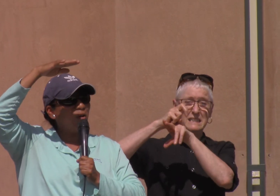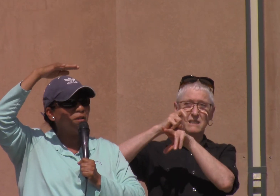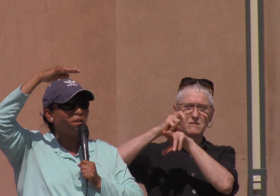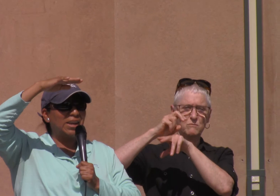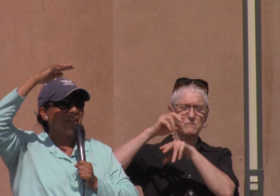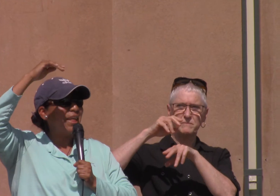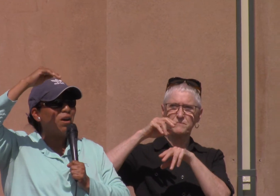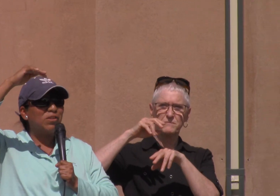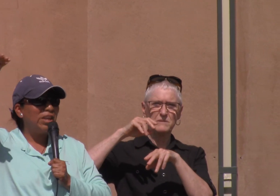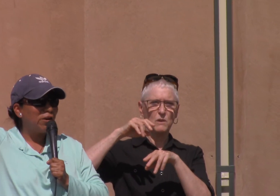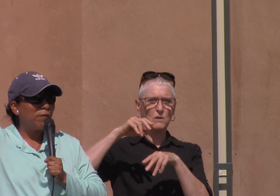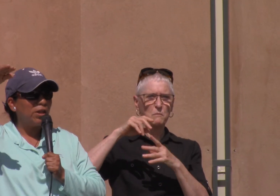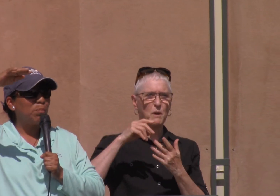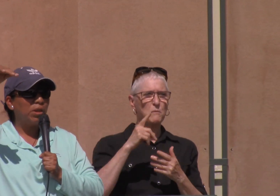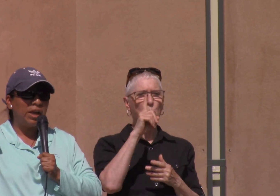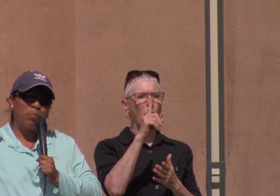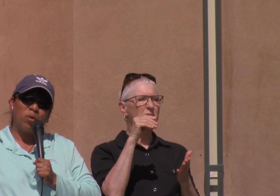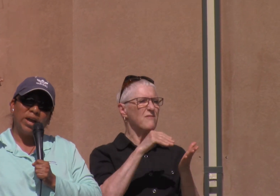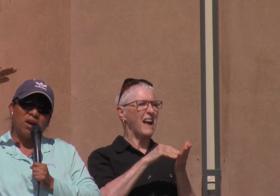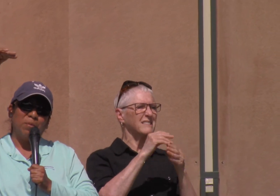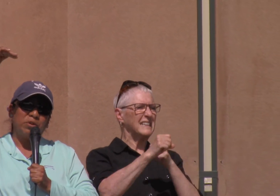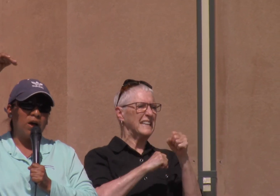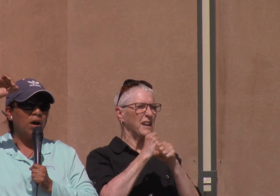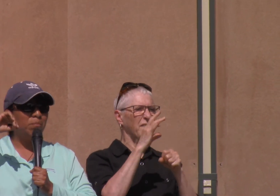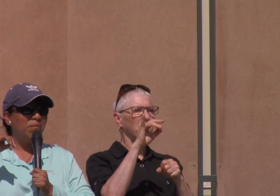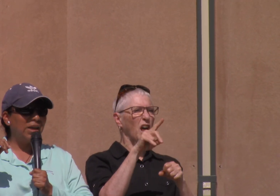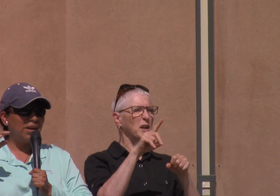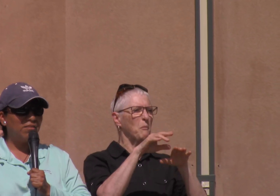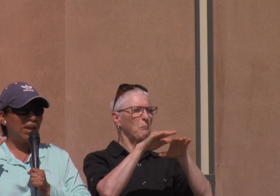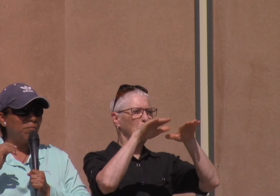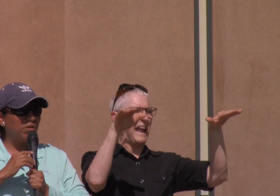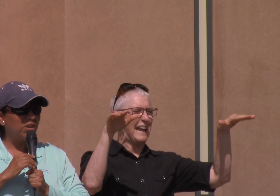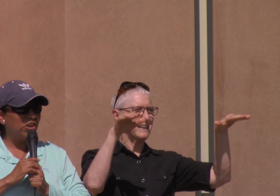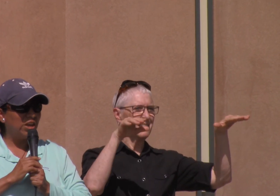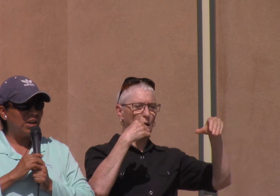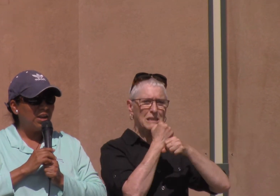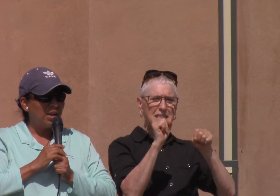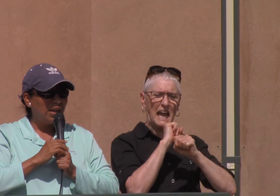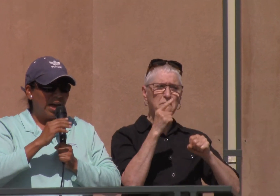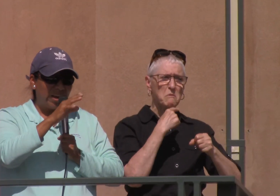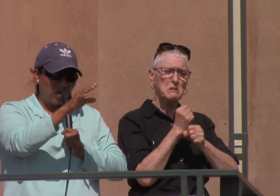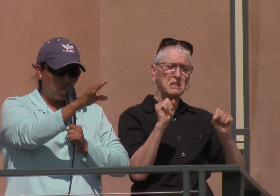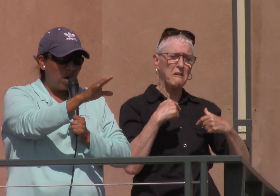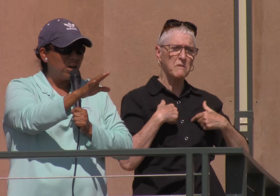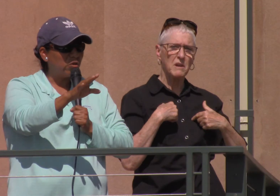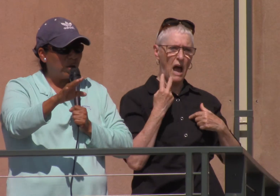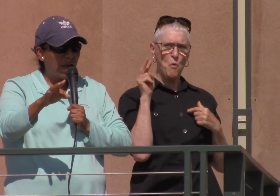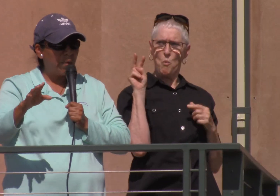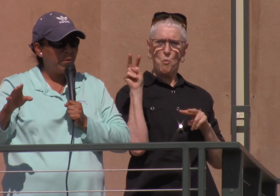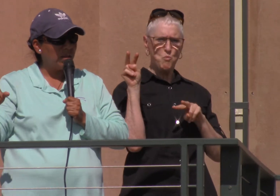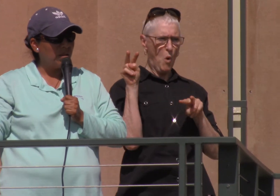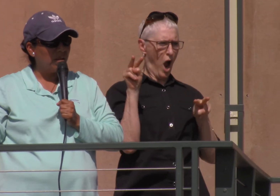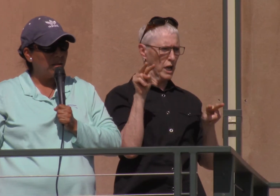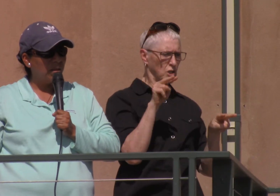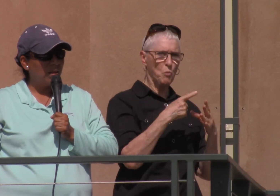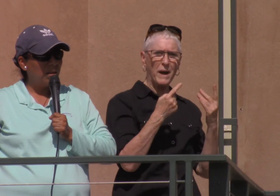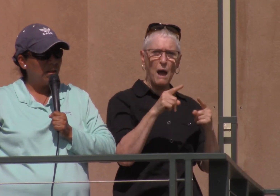say out of like the 1,000-year floodplain point up top in a safe position, I could watch what